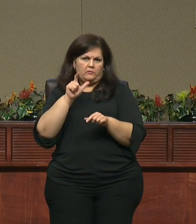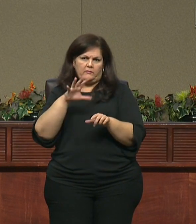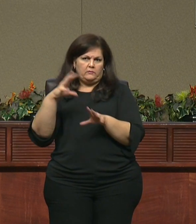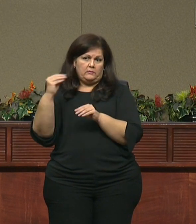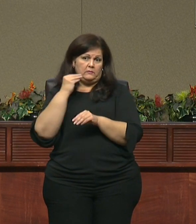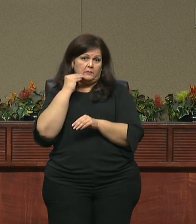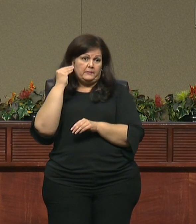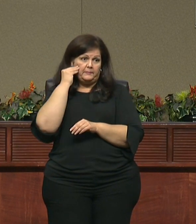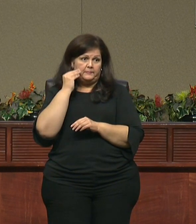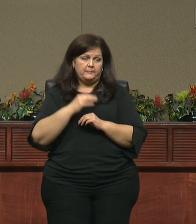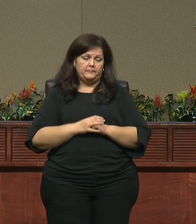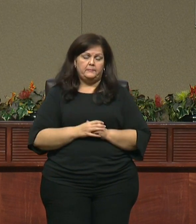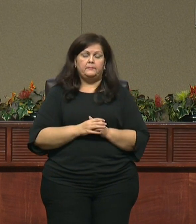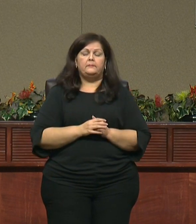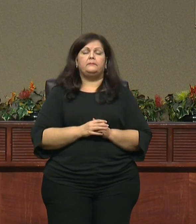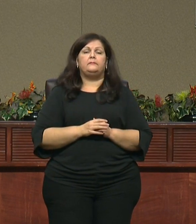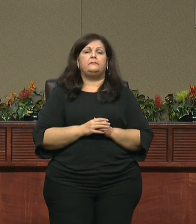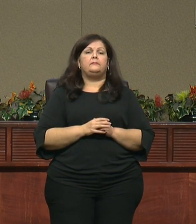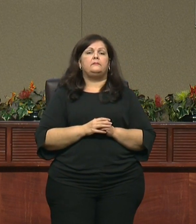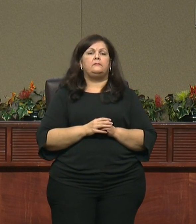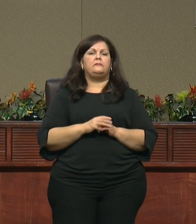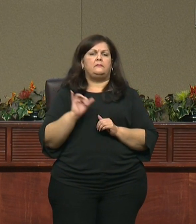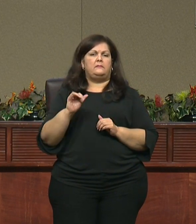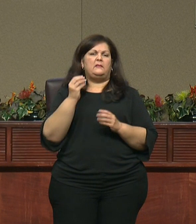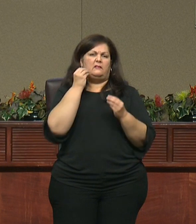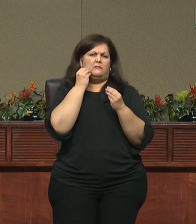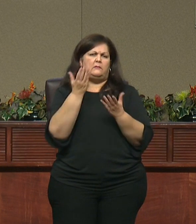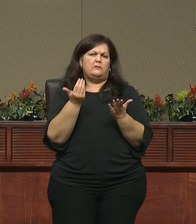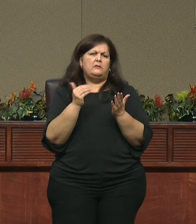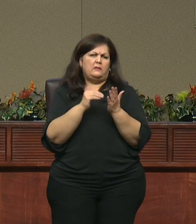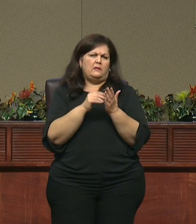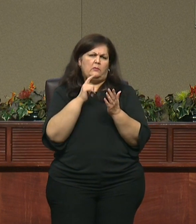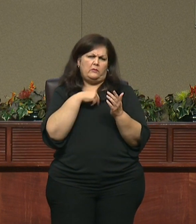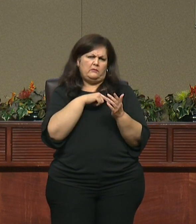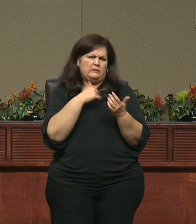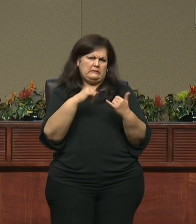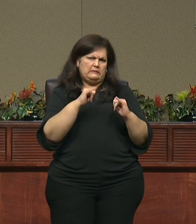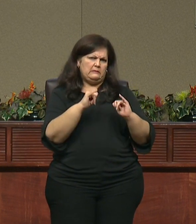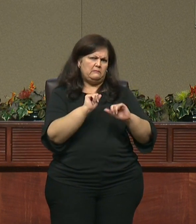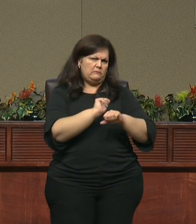Orange County. So those details, again, are being worked out.